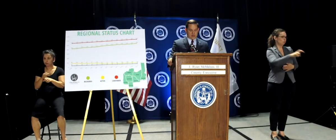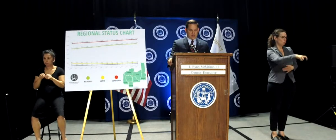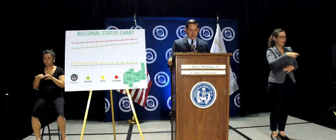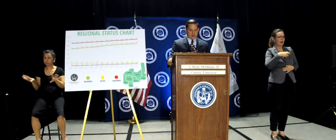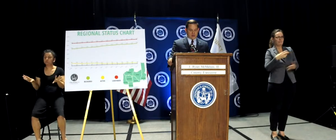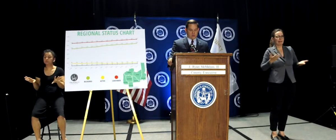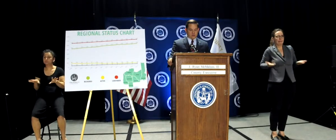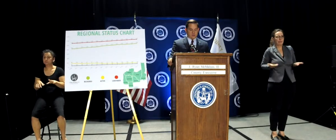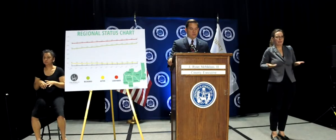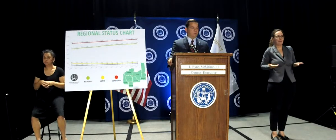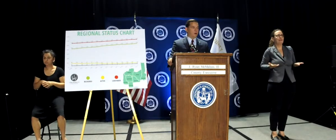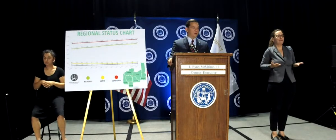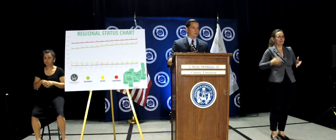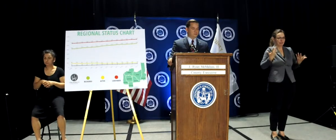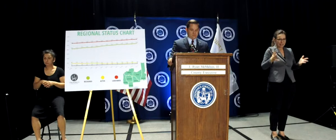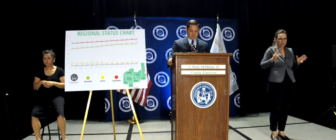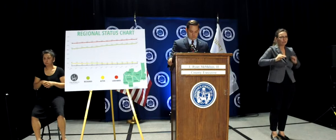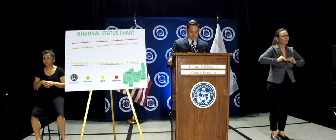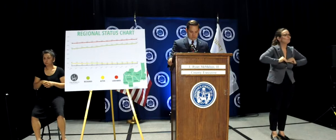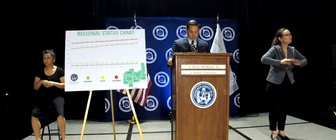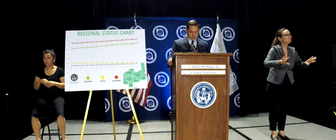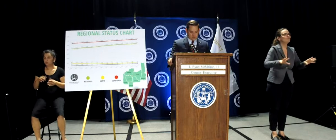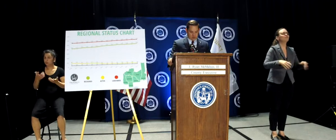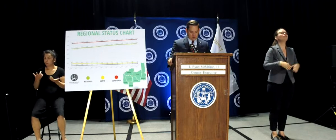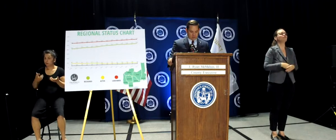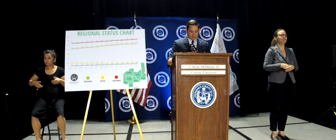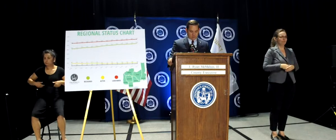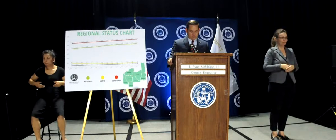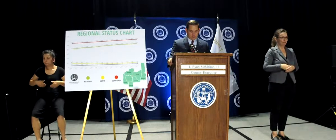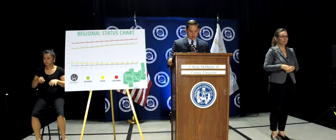Exposed at a graduation party.